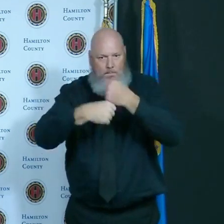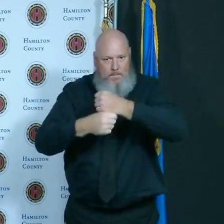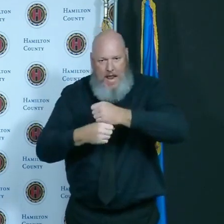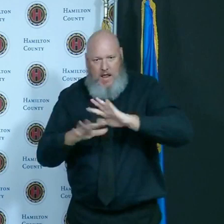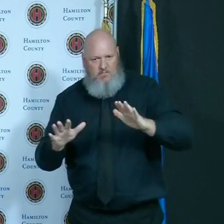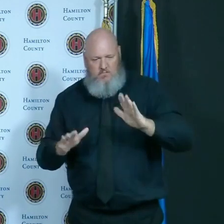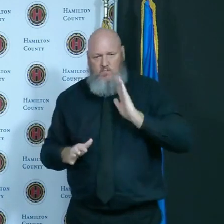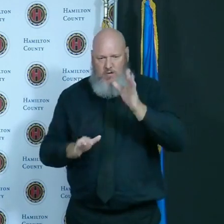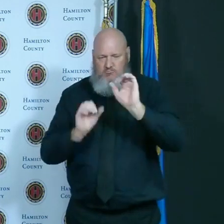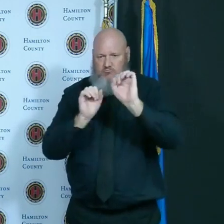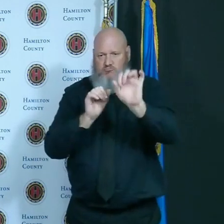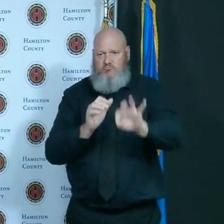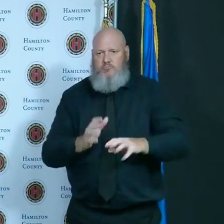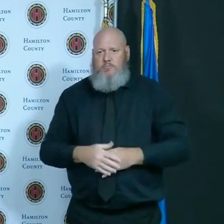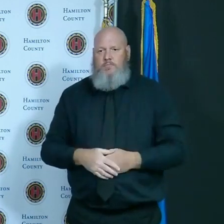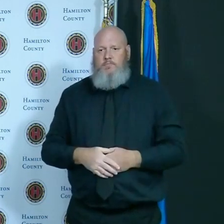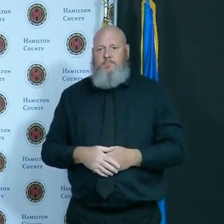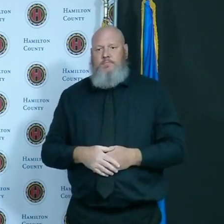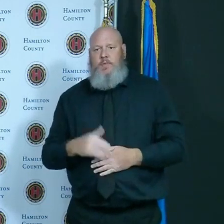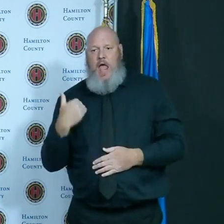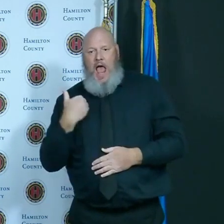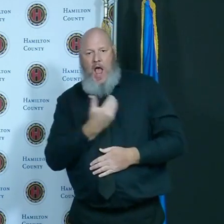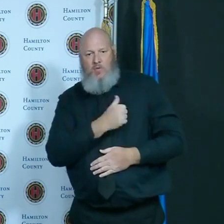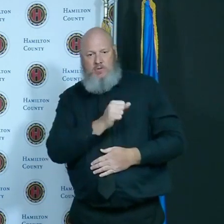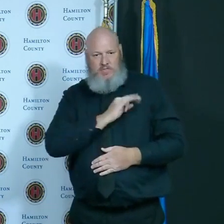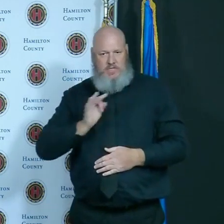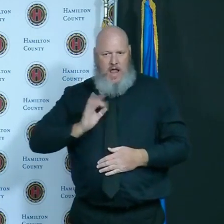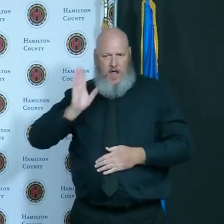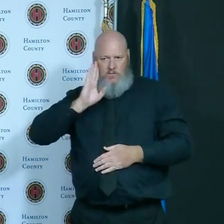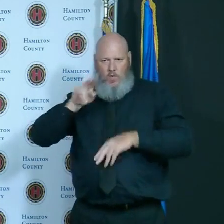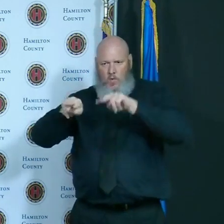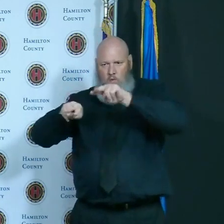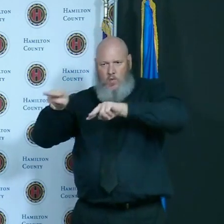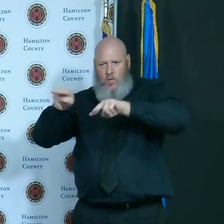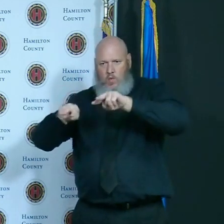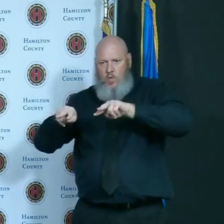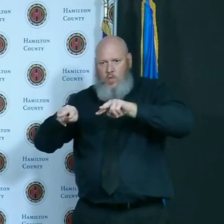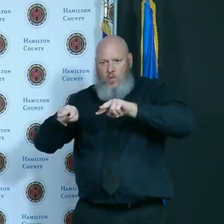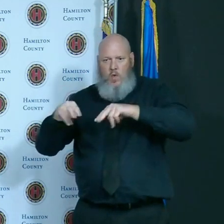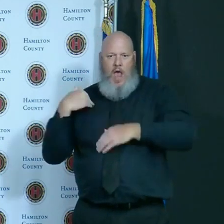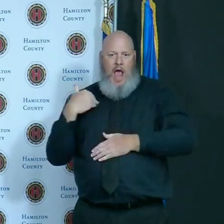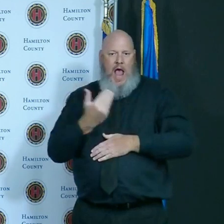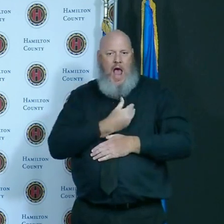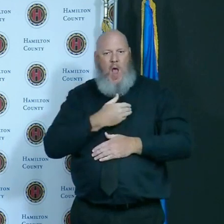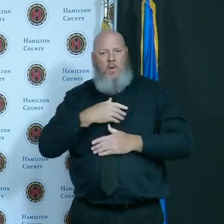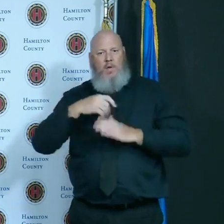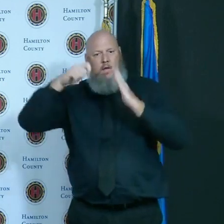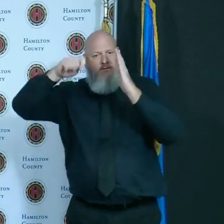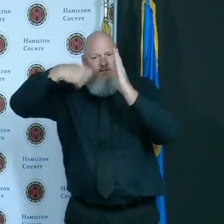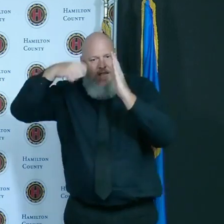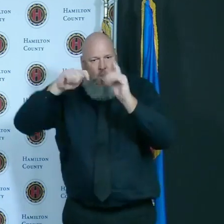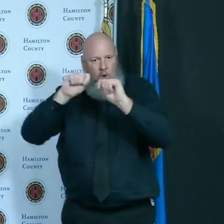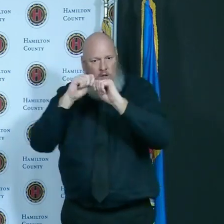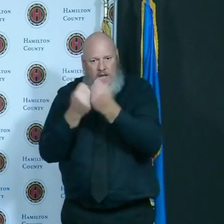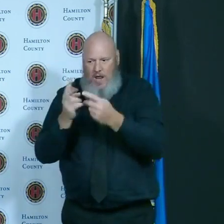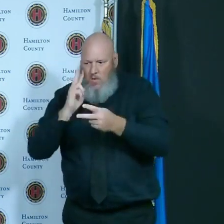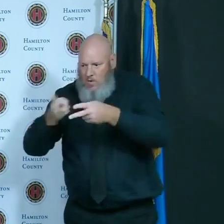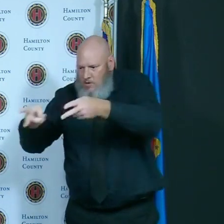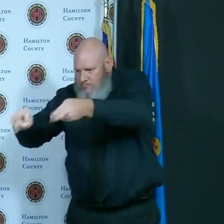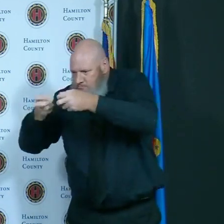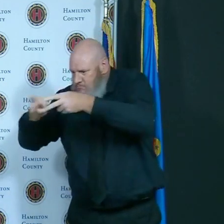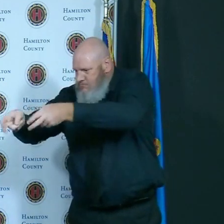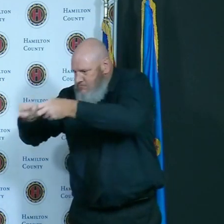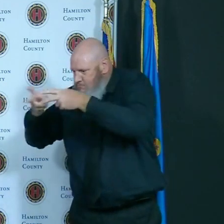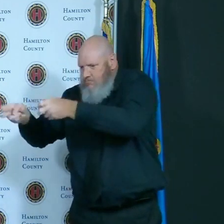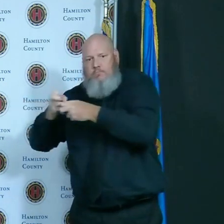videos. Our videographers will cut and paste them to create a public service announcement that will be featured on